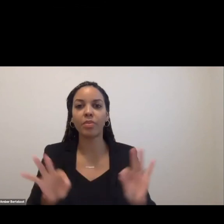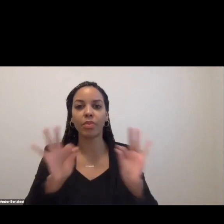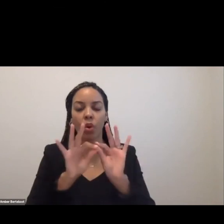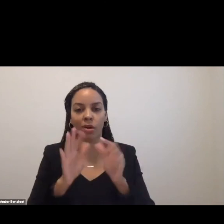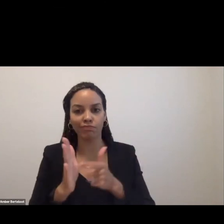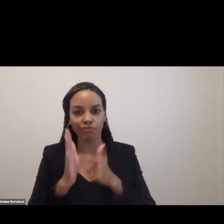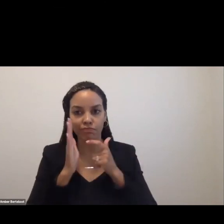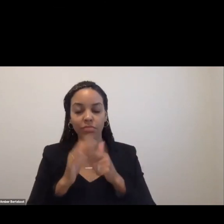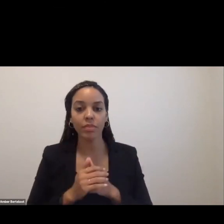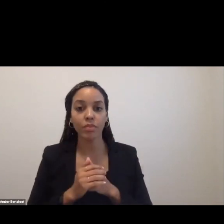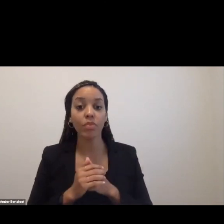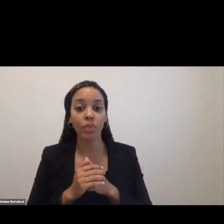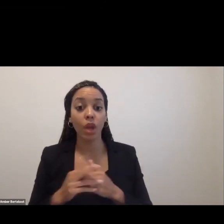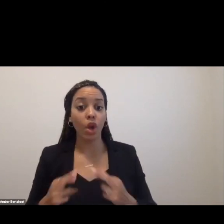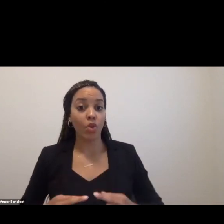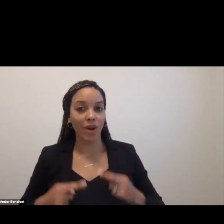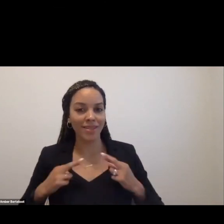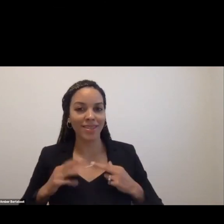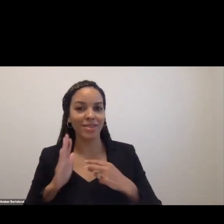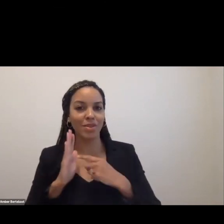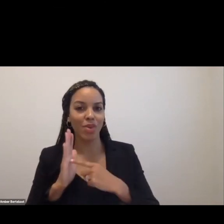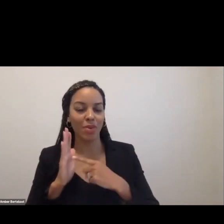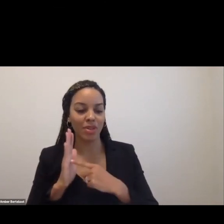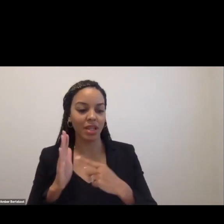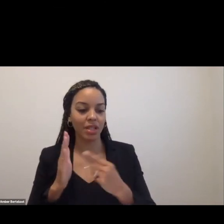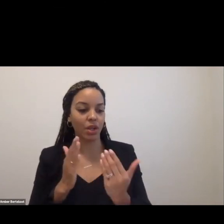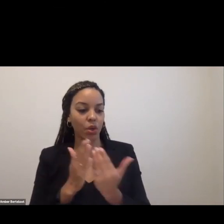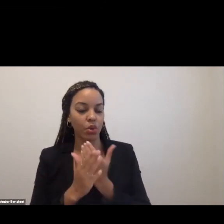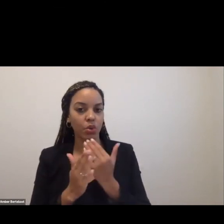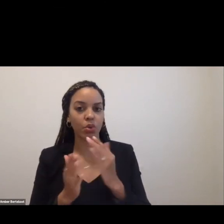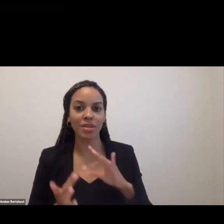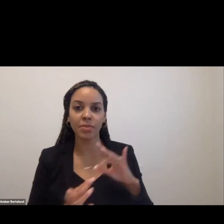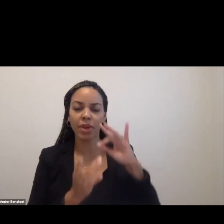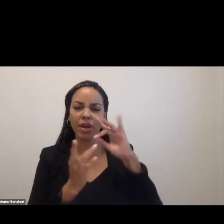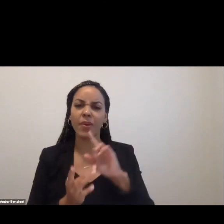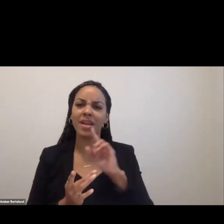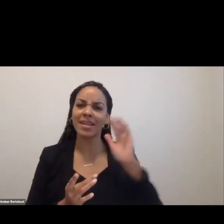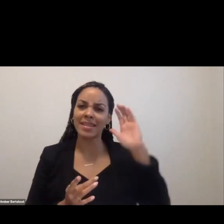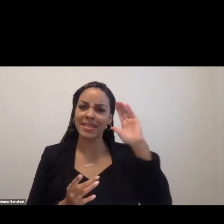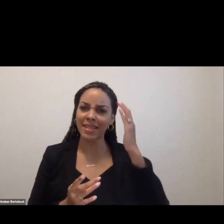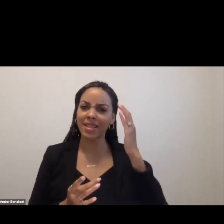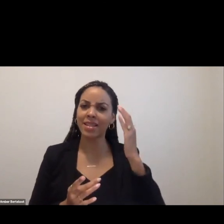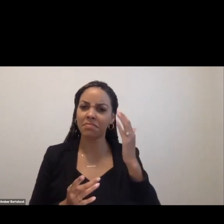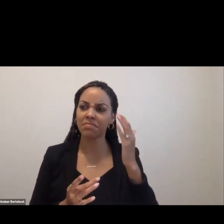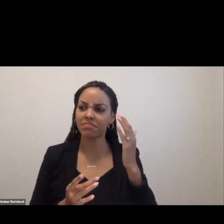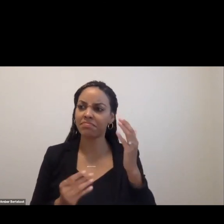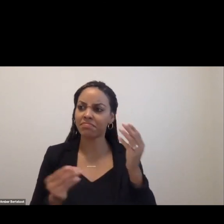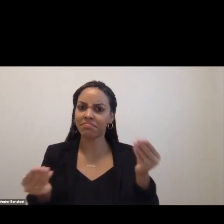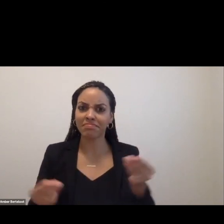The residencies representing the new spirit were seen to foster